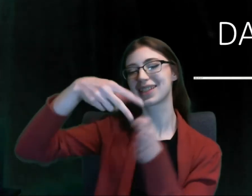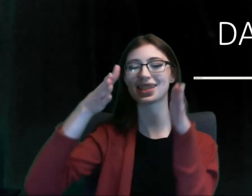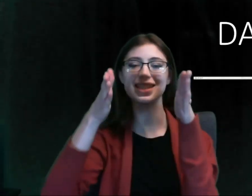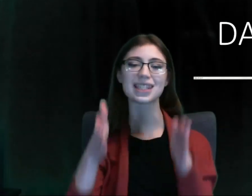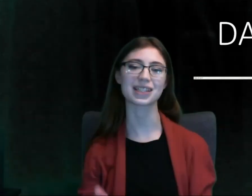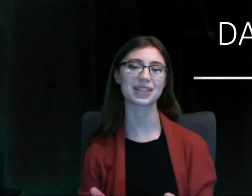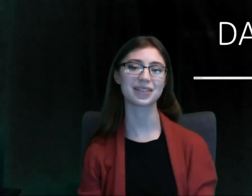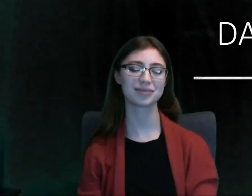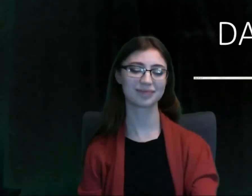Dancer.